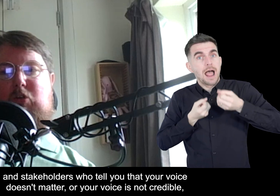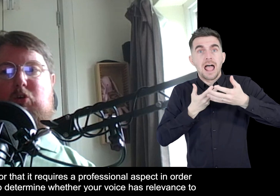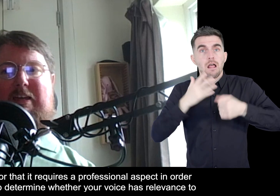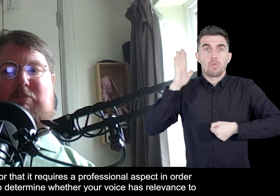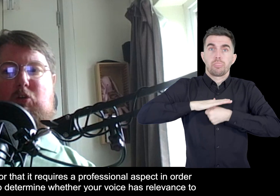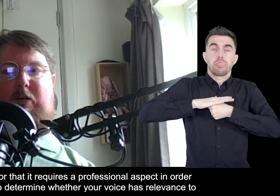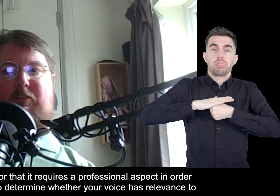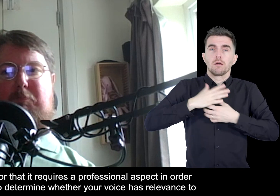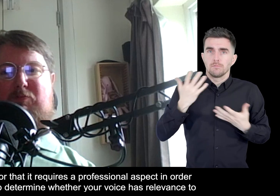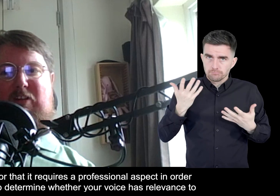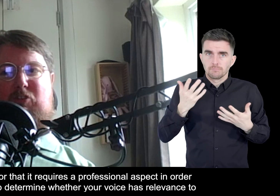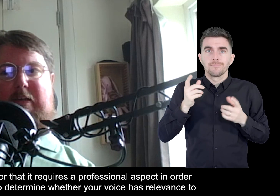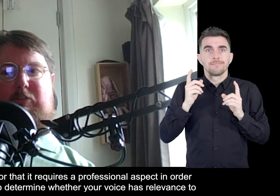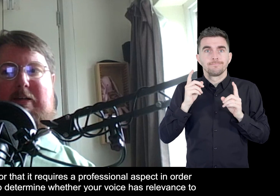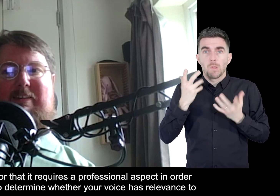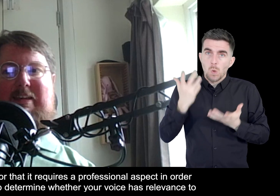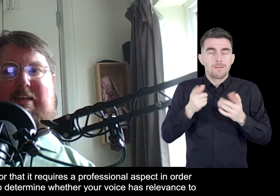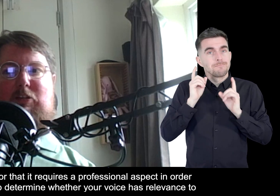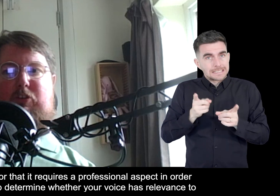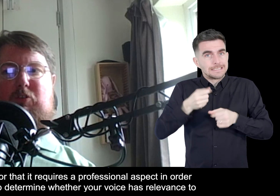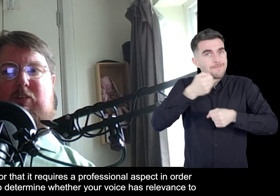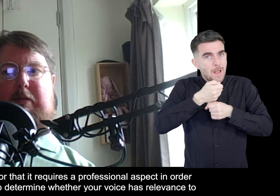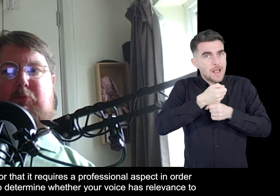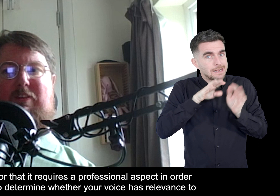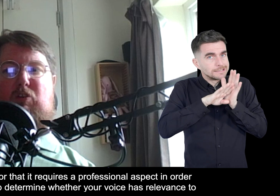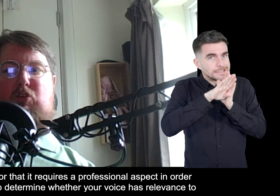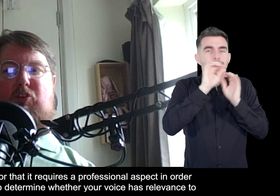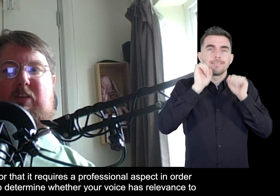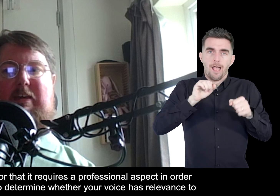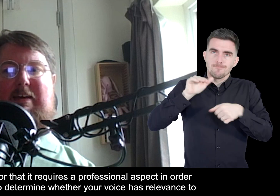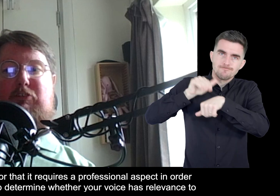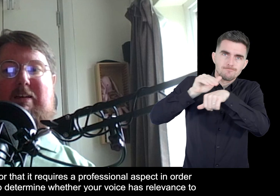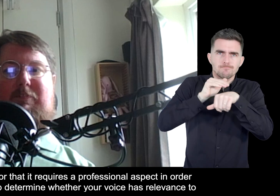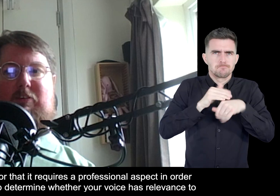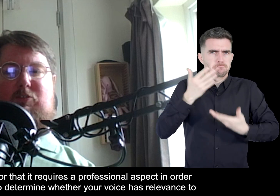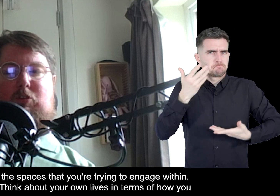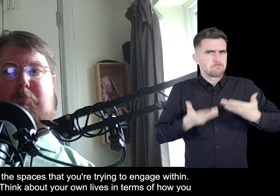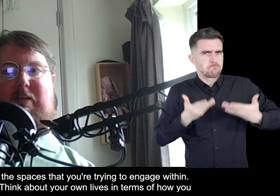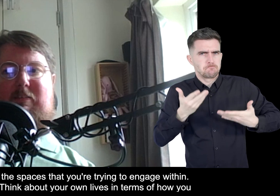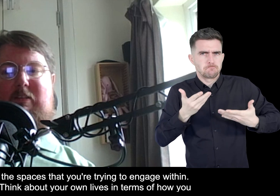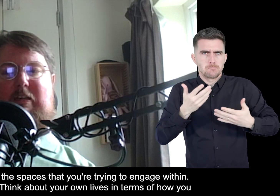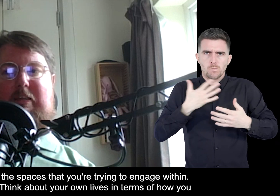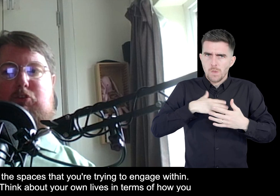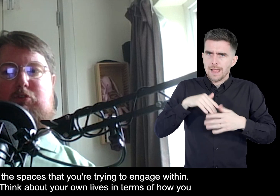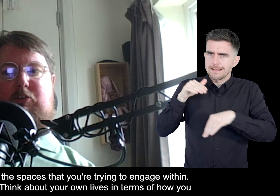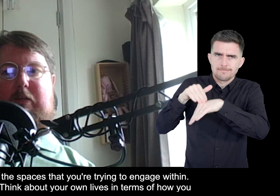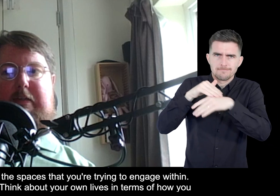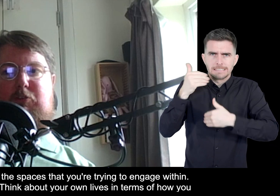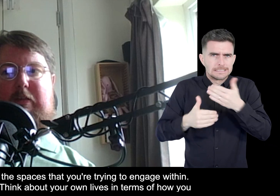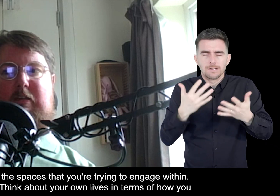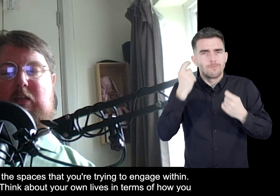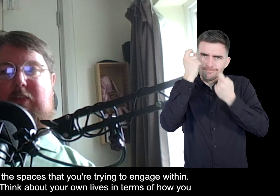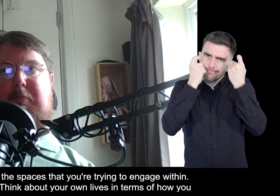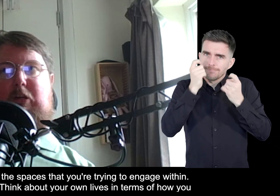credible, or that it requires a professional aspect in order to determine whether your voice has relevance to the spaces that you're trying to